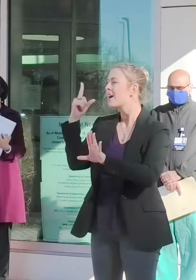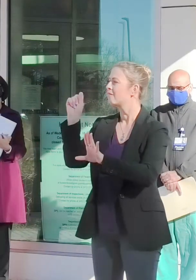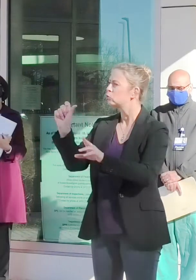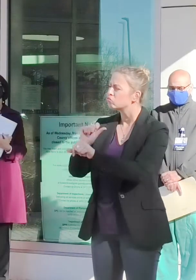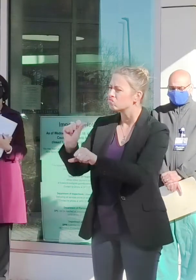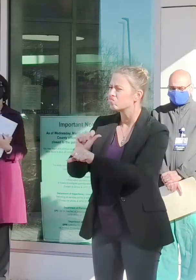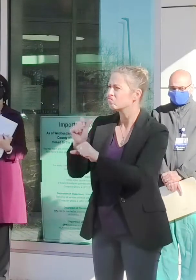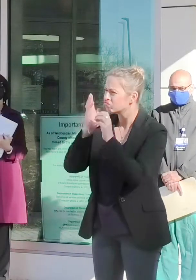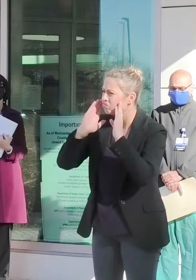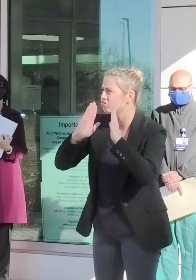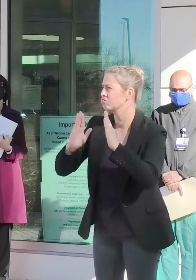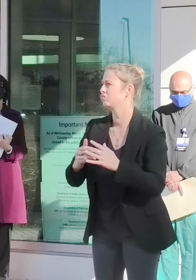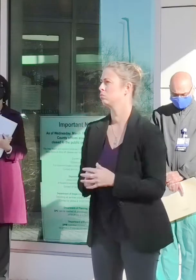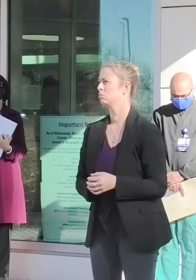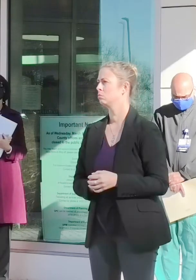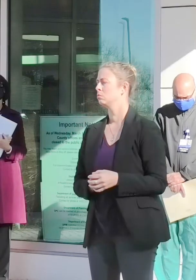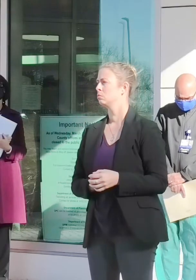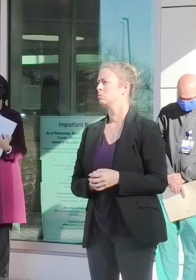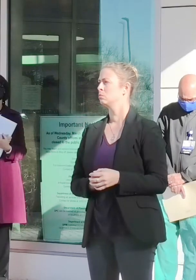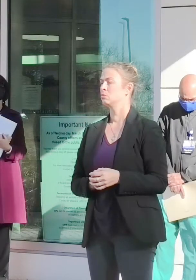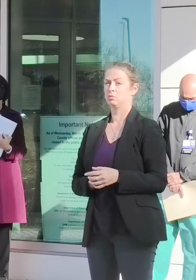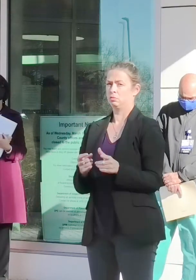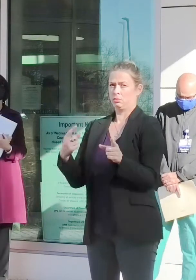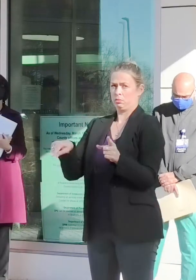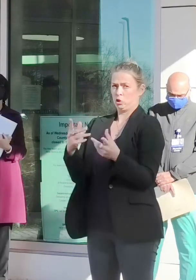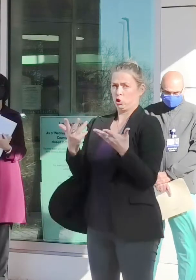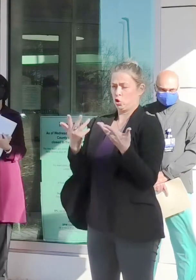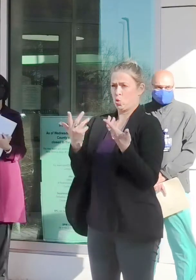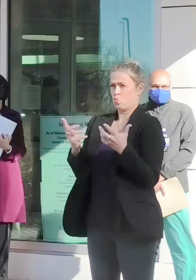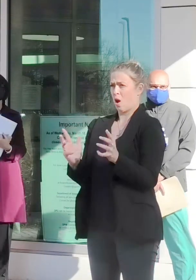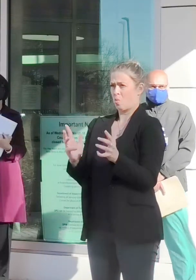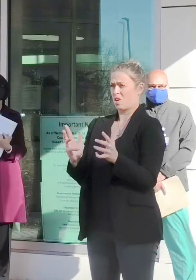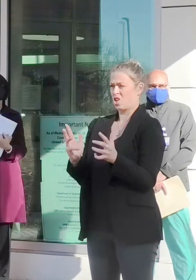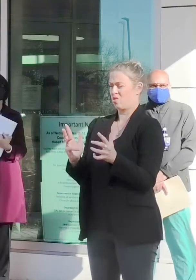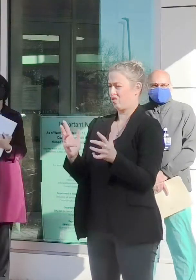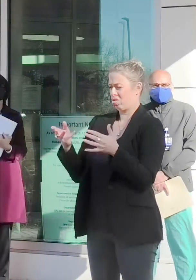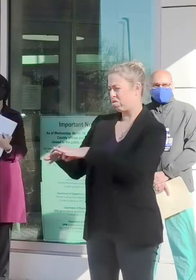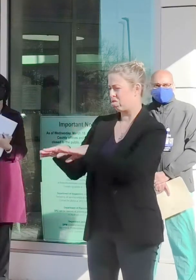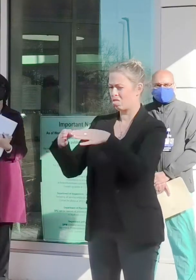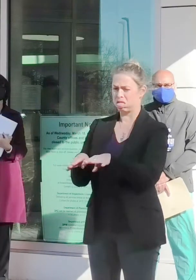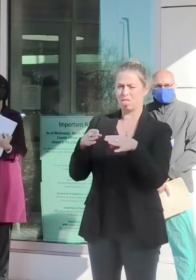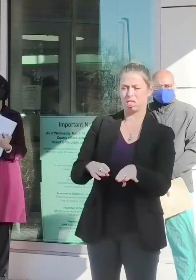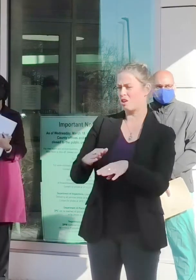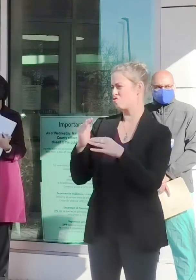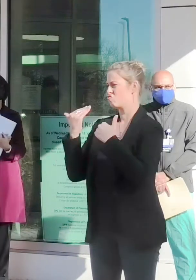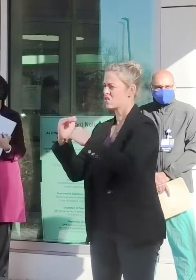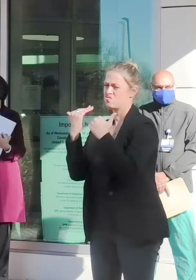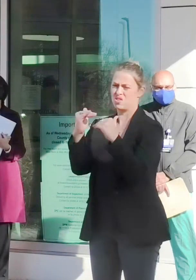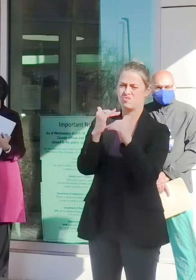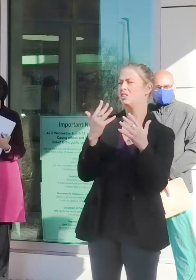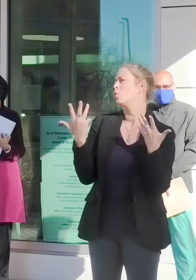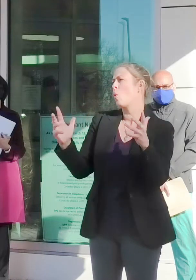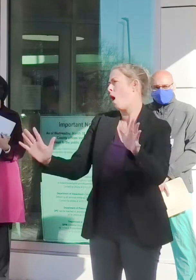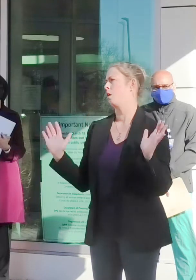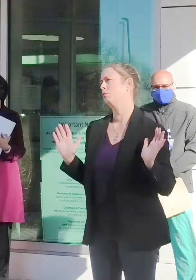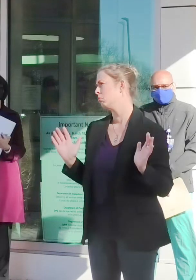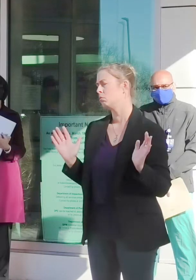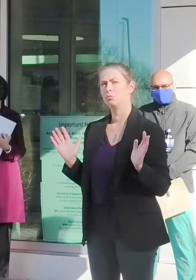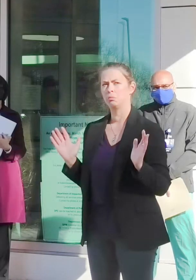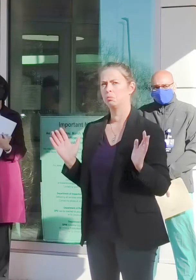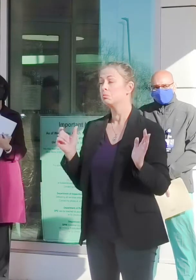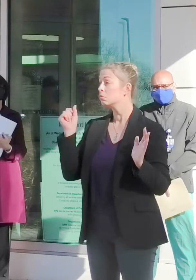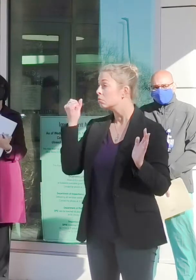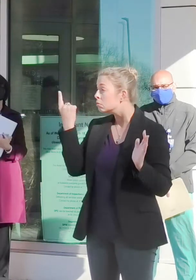can. None of us want to roll back reopenings or to see more restrictions at the state level. But if our